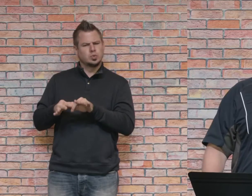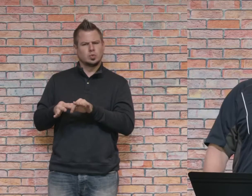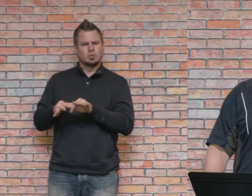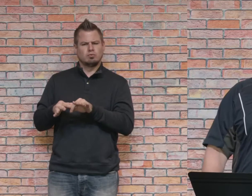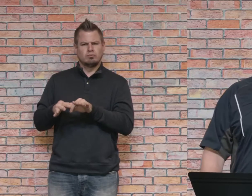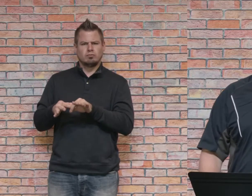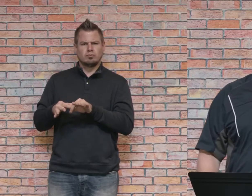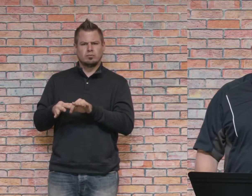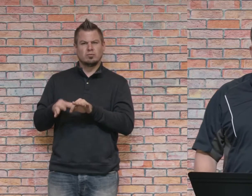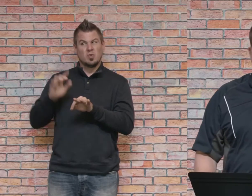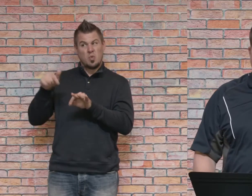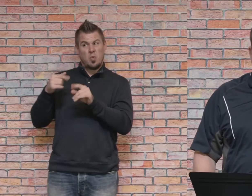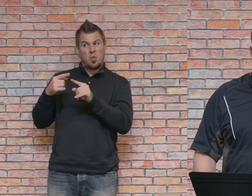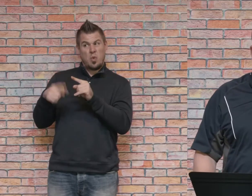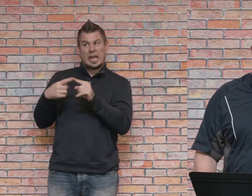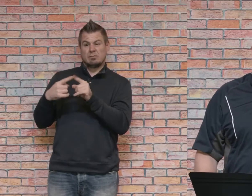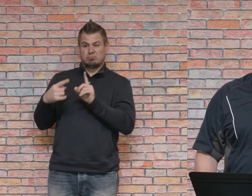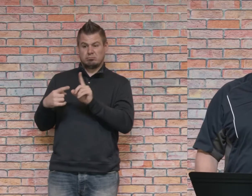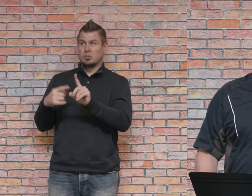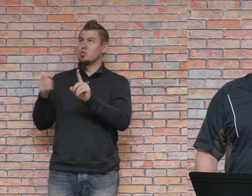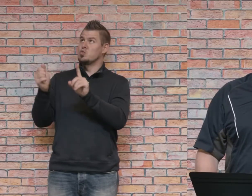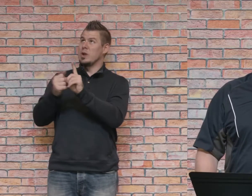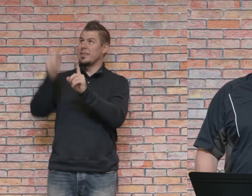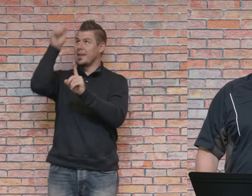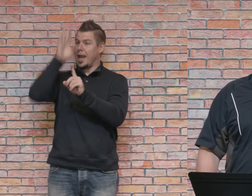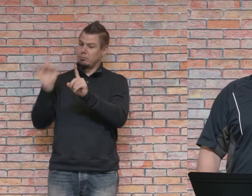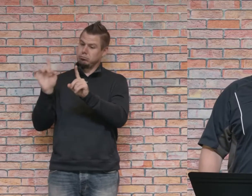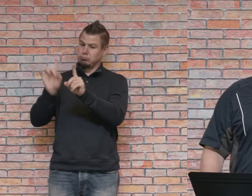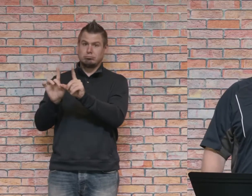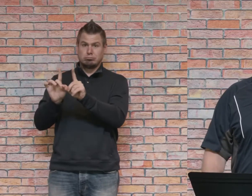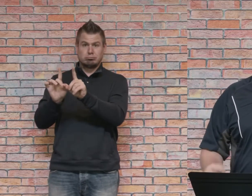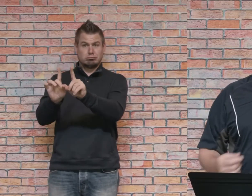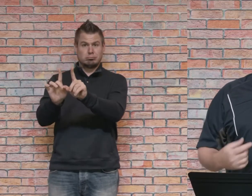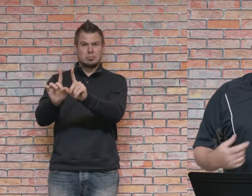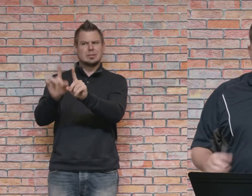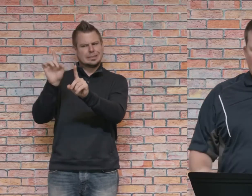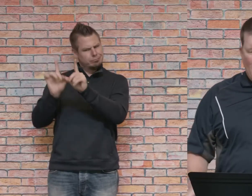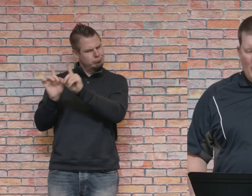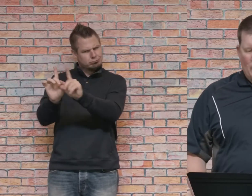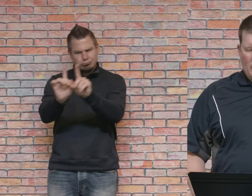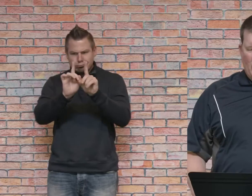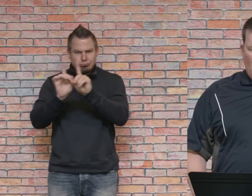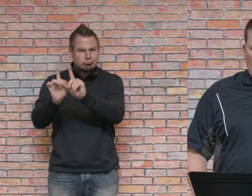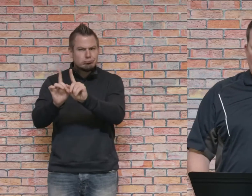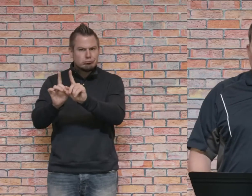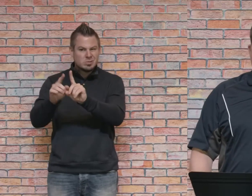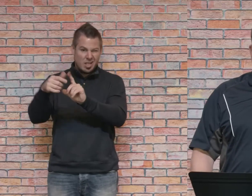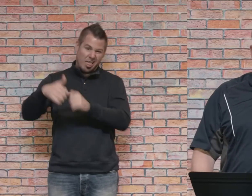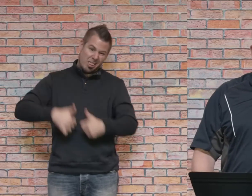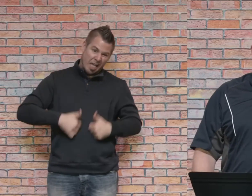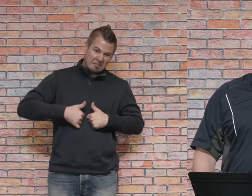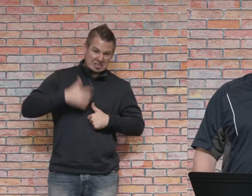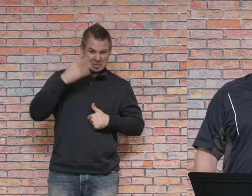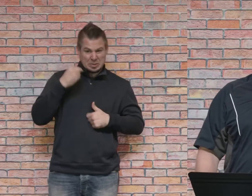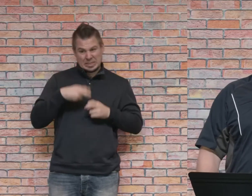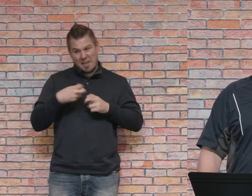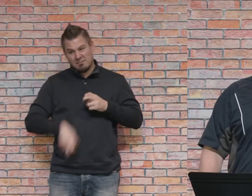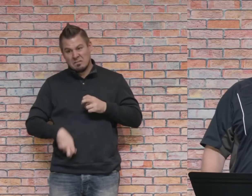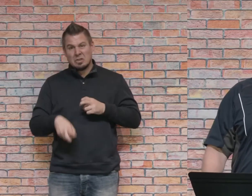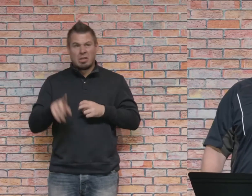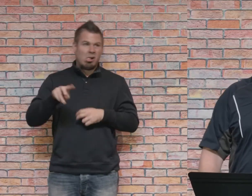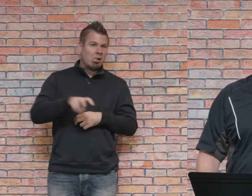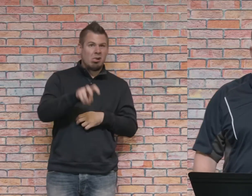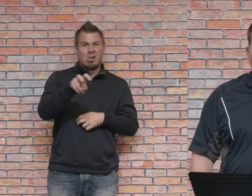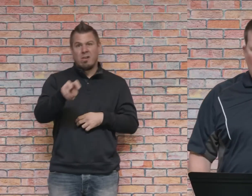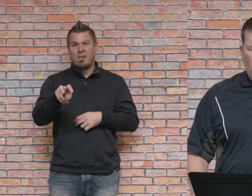God, guess what? He walks with you. In your life, you're going to face tough times. When you're wandering through the wilderness,